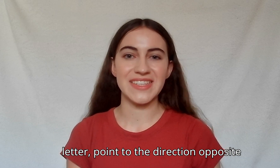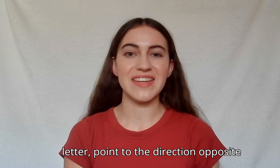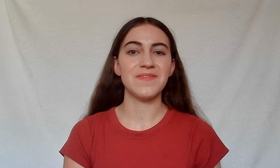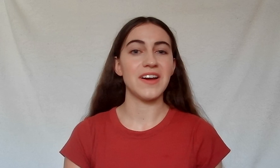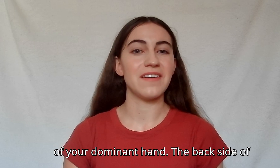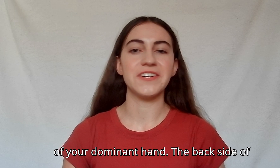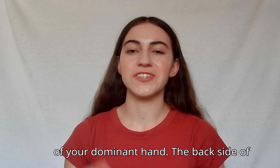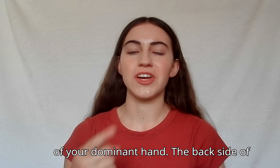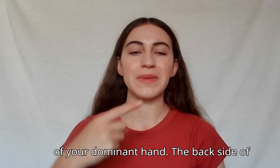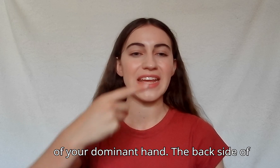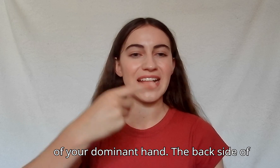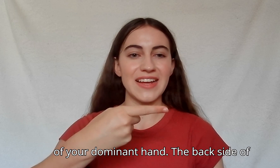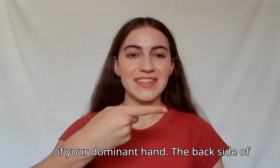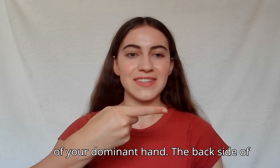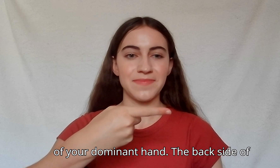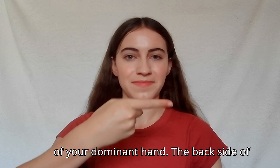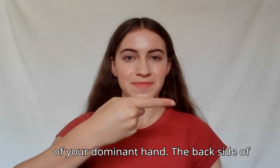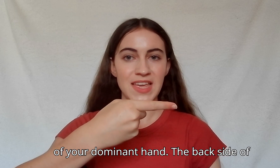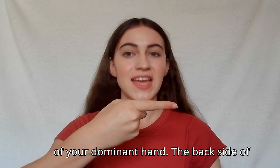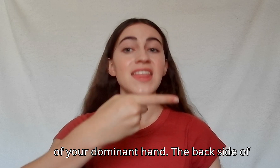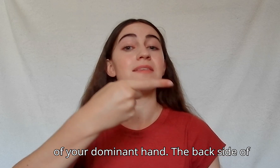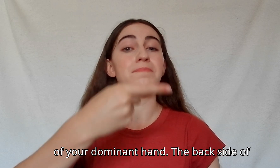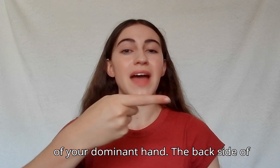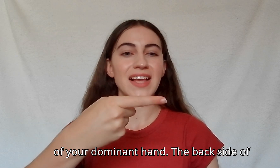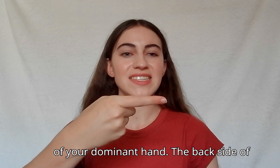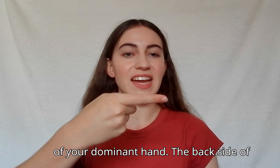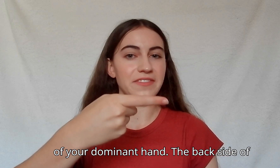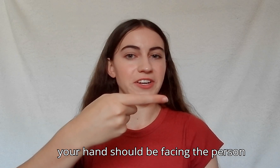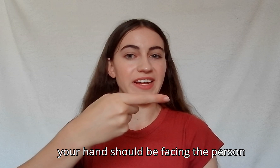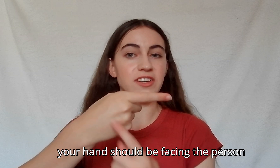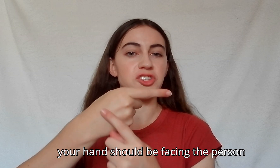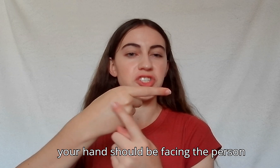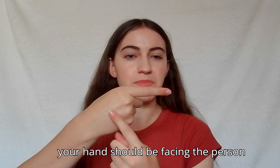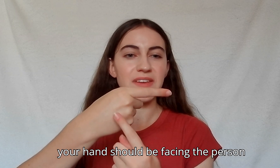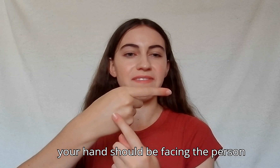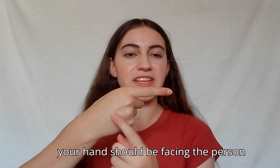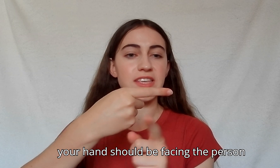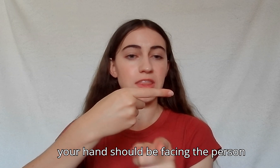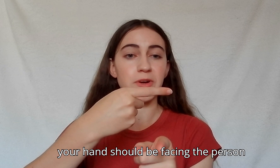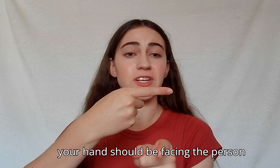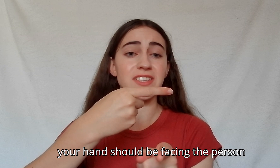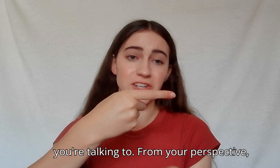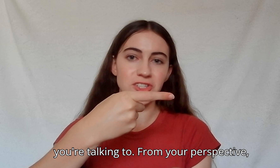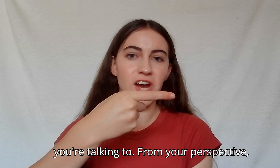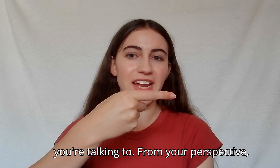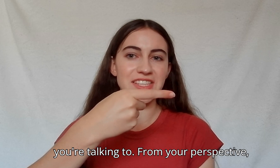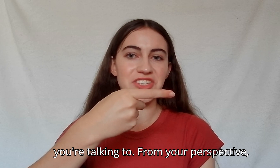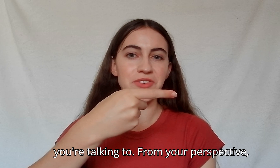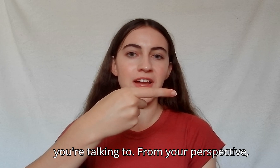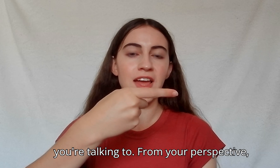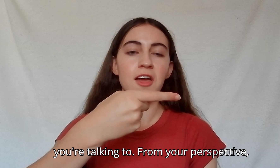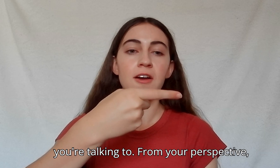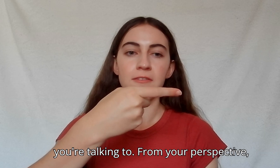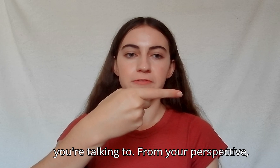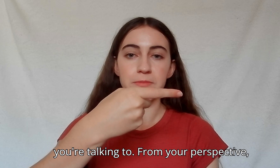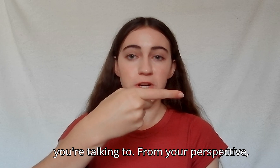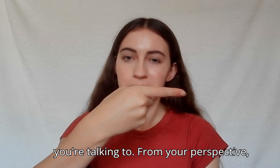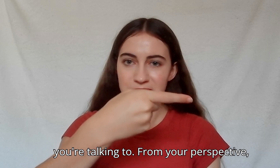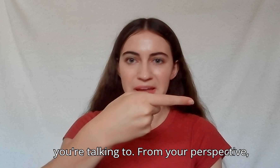opposite of your dominant hand. The back side of your hand should be facing the person you're talking to. From your